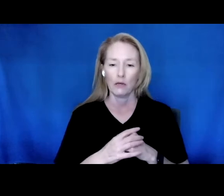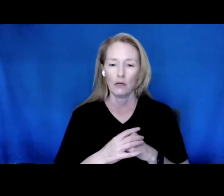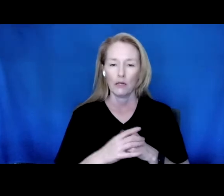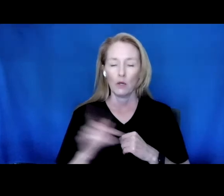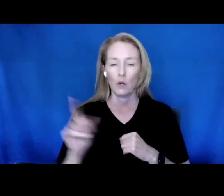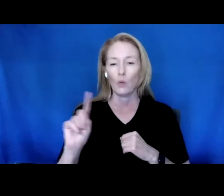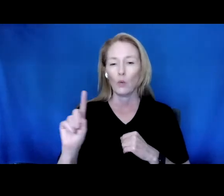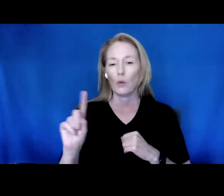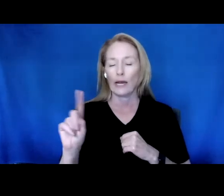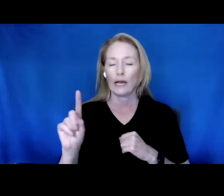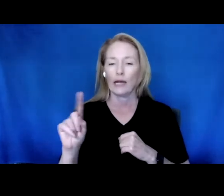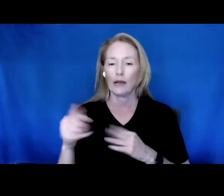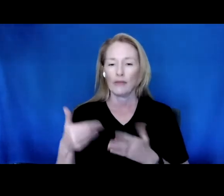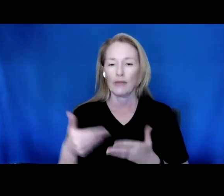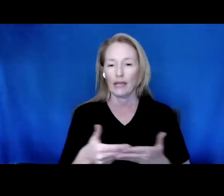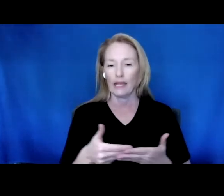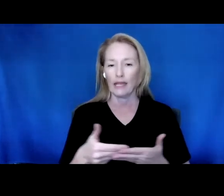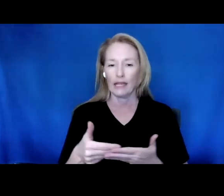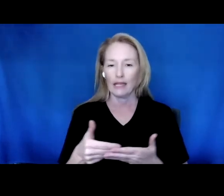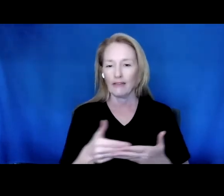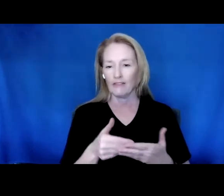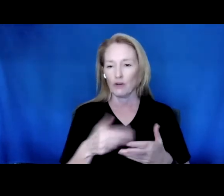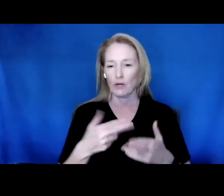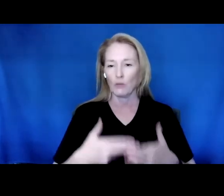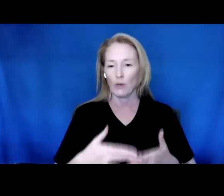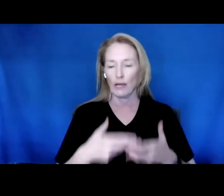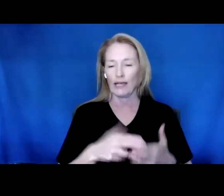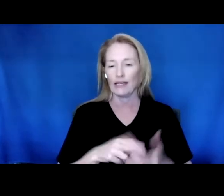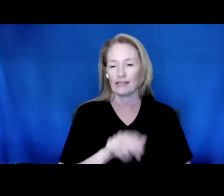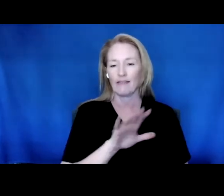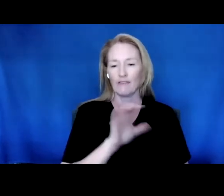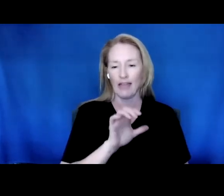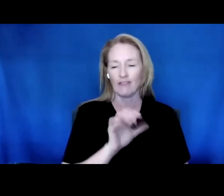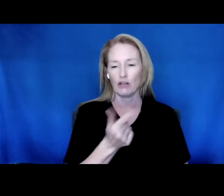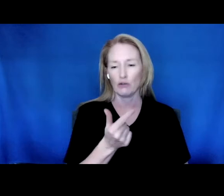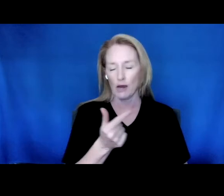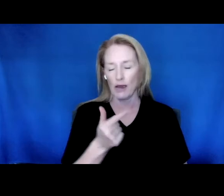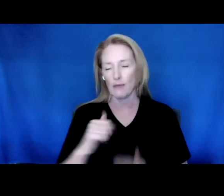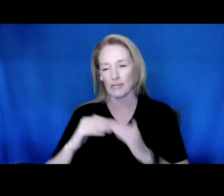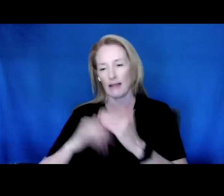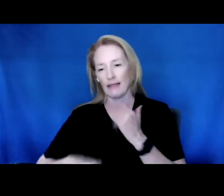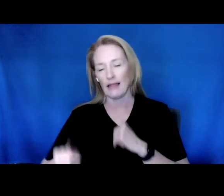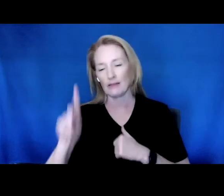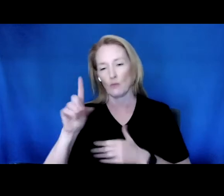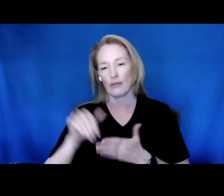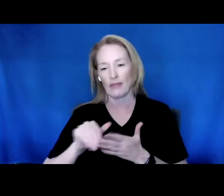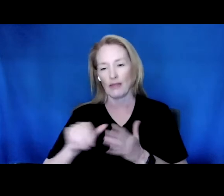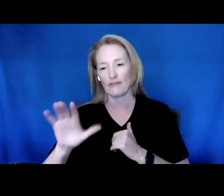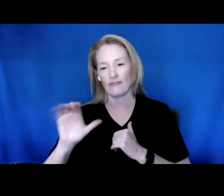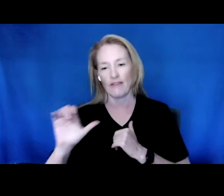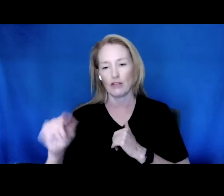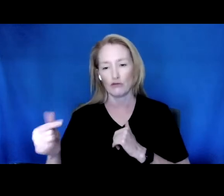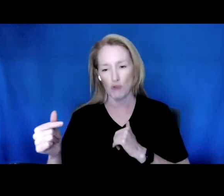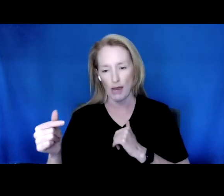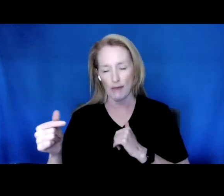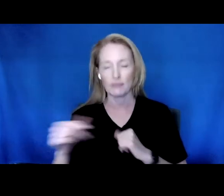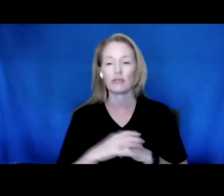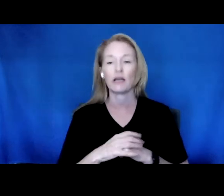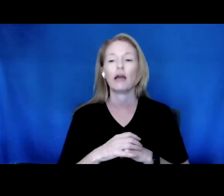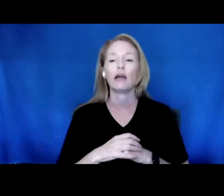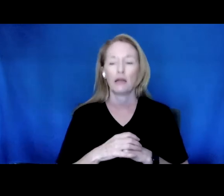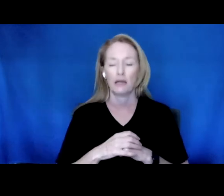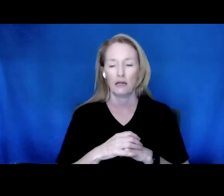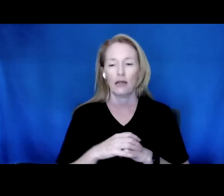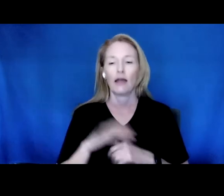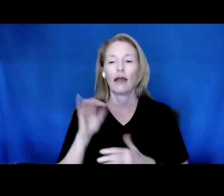between 500 grams and less than 1,500 grams, this death would be categorized under maternal health and prematurity,